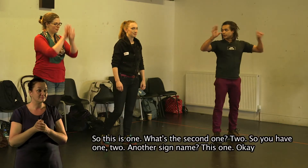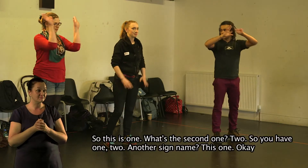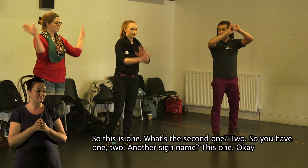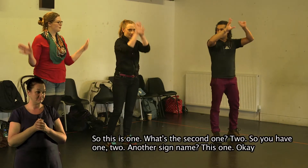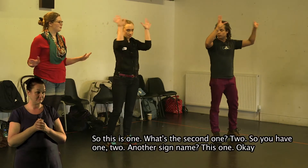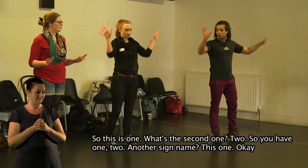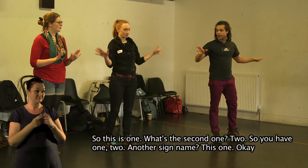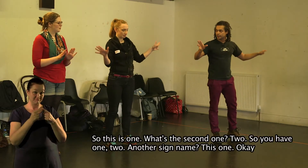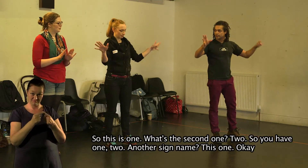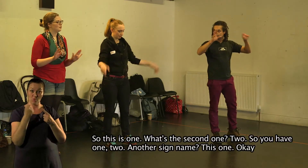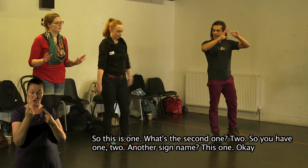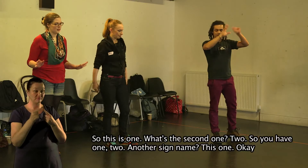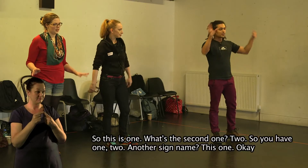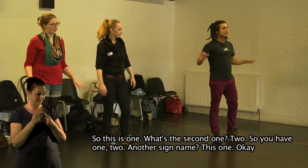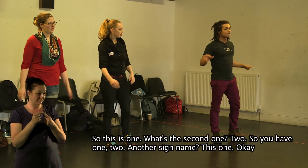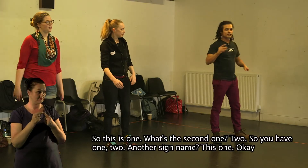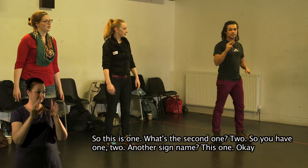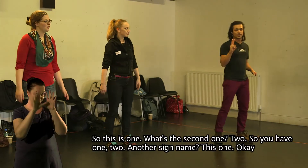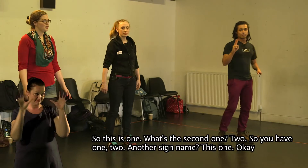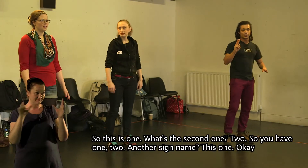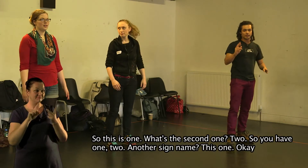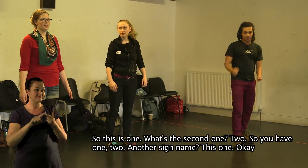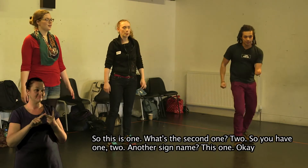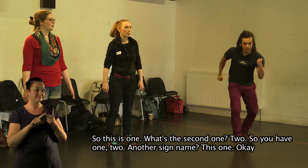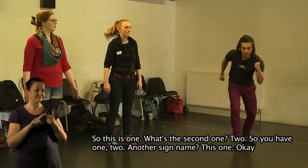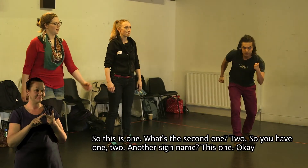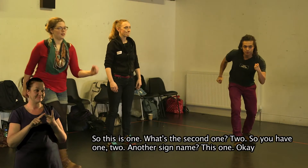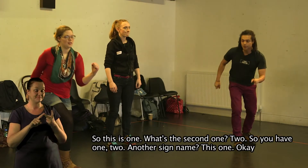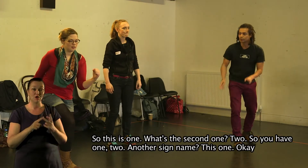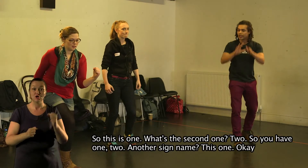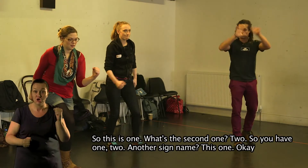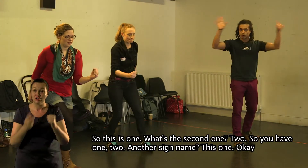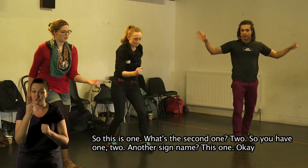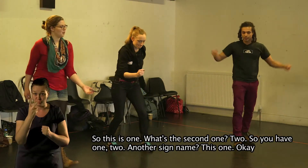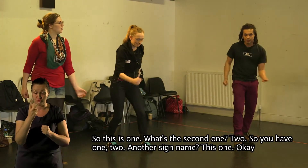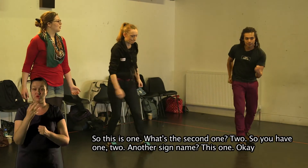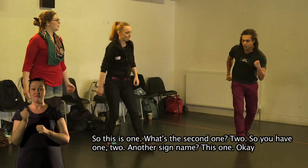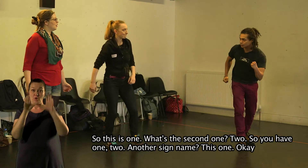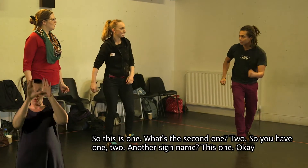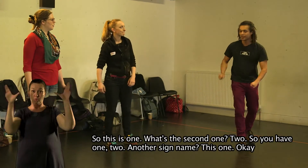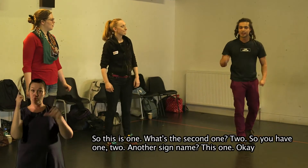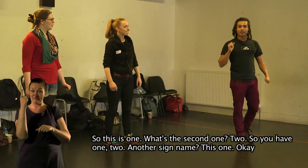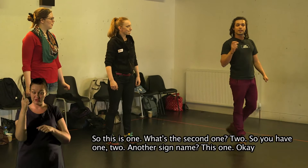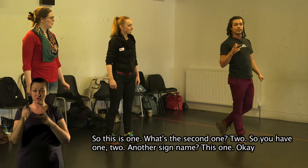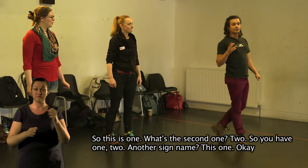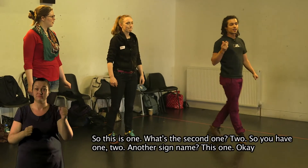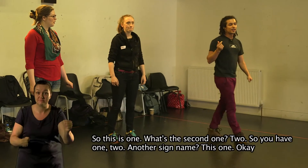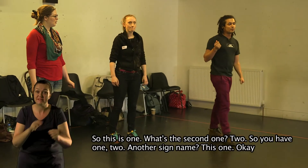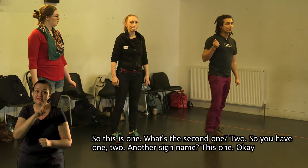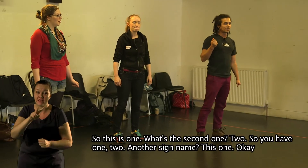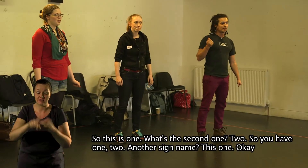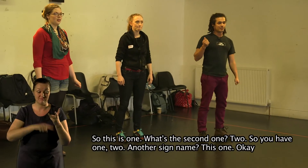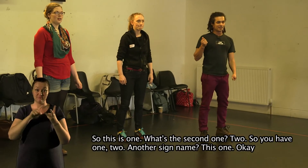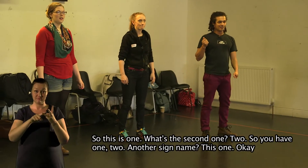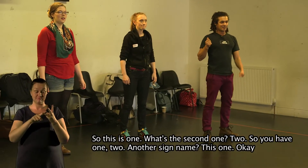1, so this is 1. Second one, 2. So we have 1, 2. Another sign